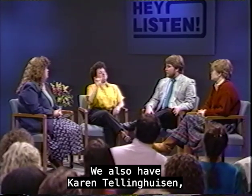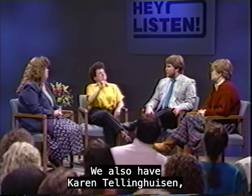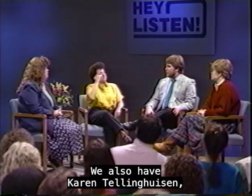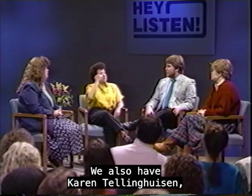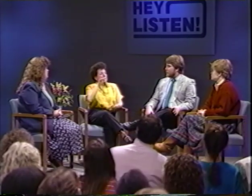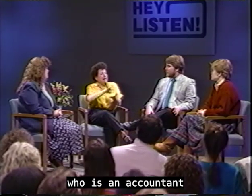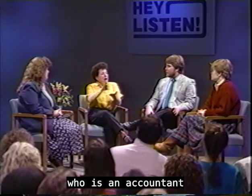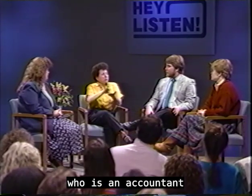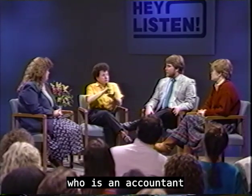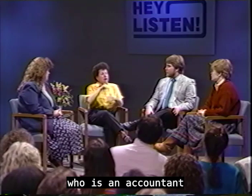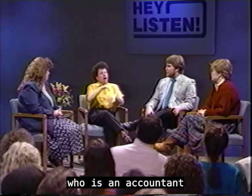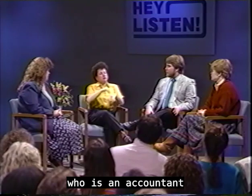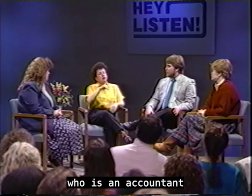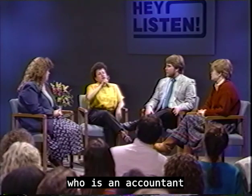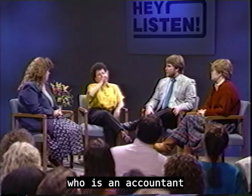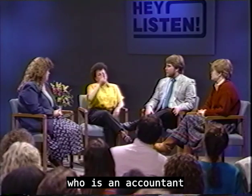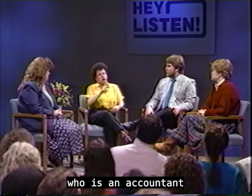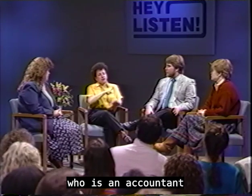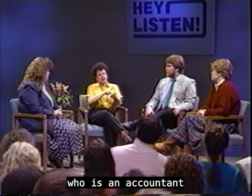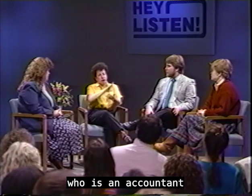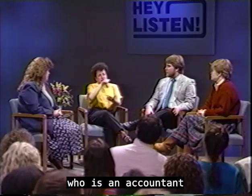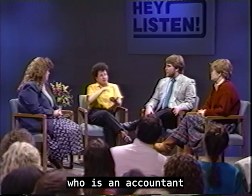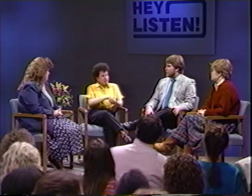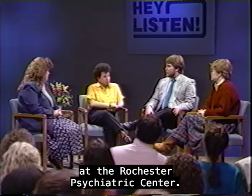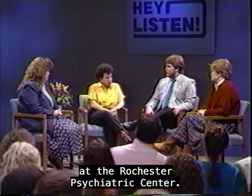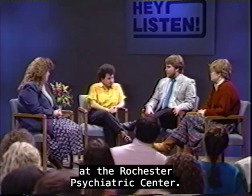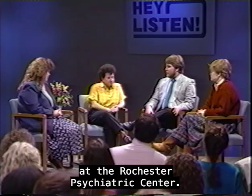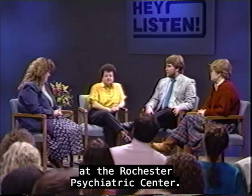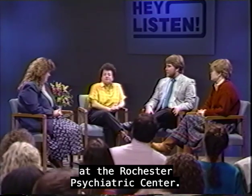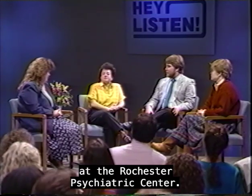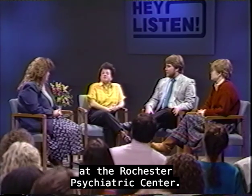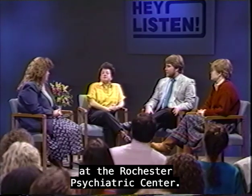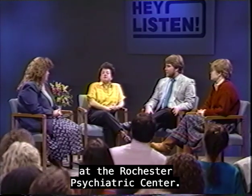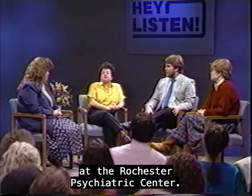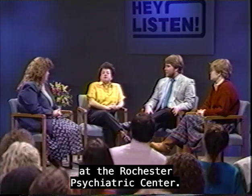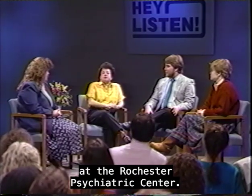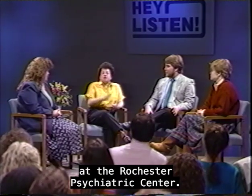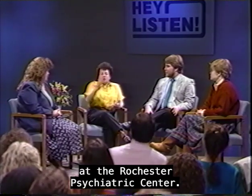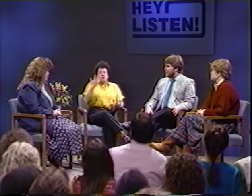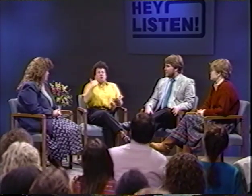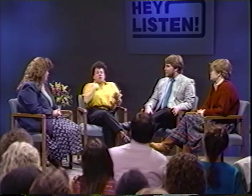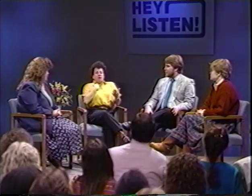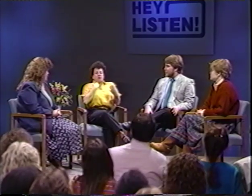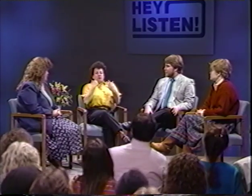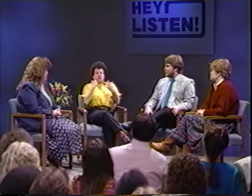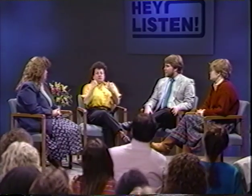Tellinghuisen, who is an accountant at the Rochester Psychiatric Center.